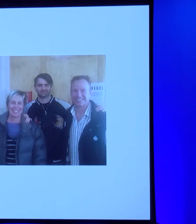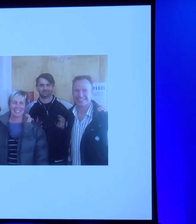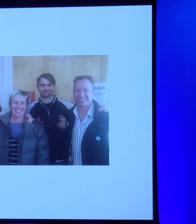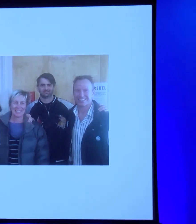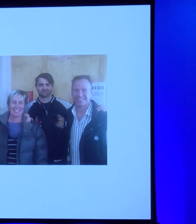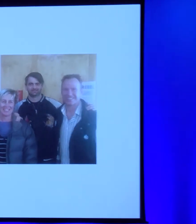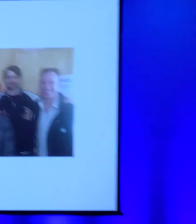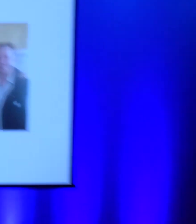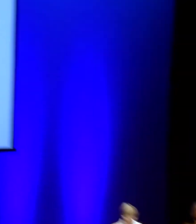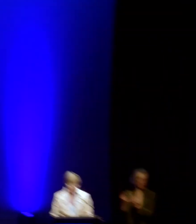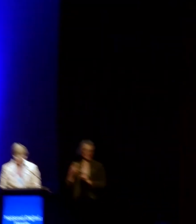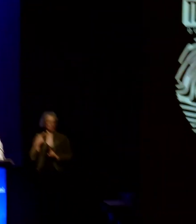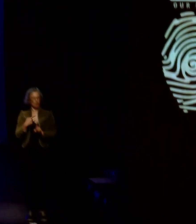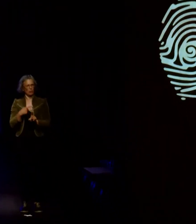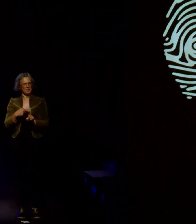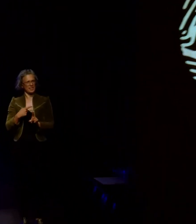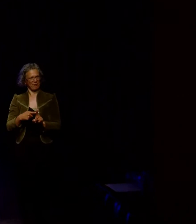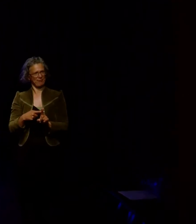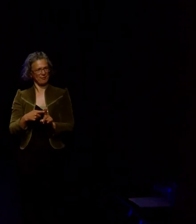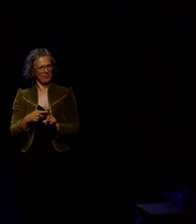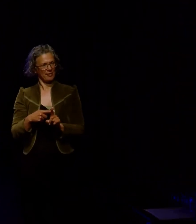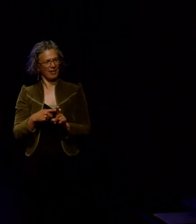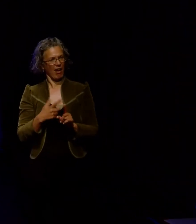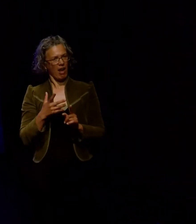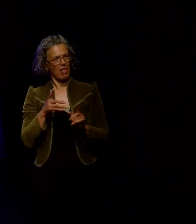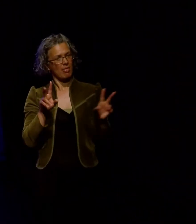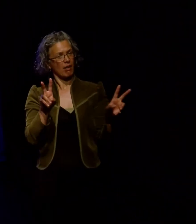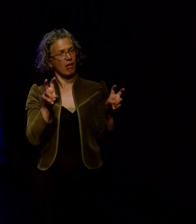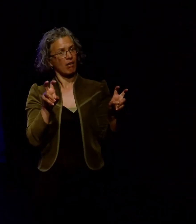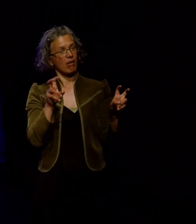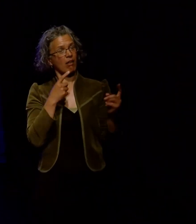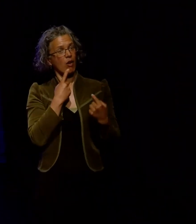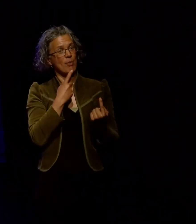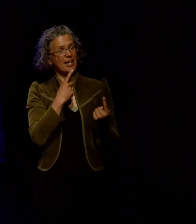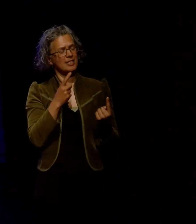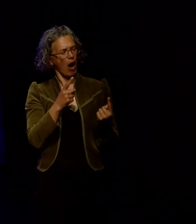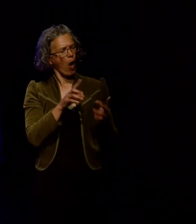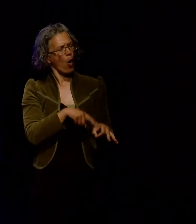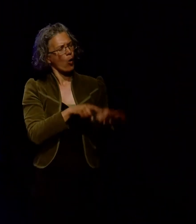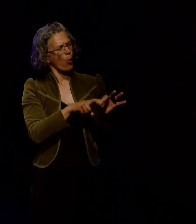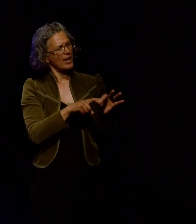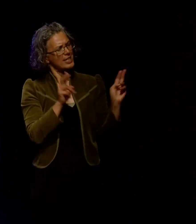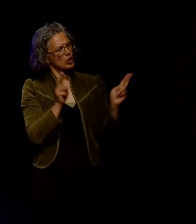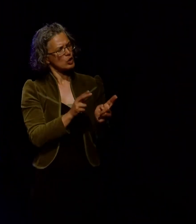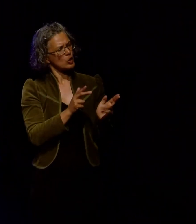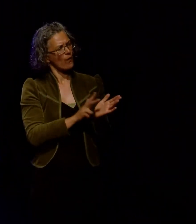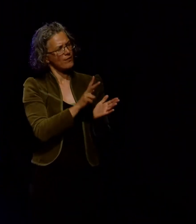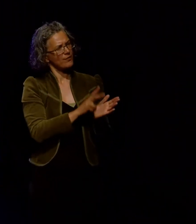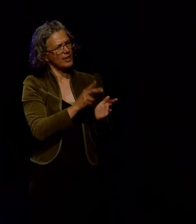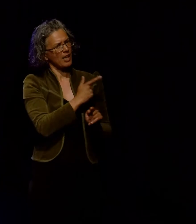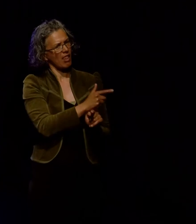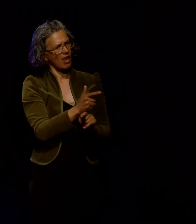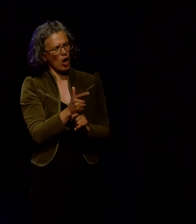as reflected by the festival curator Brett Cotter's comment. Having access to quality short bike films produced by MOTAT has been beneficial in so